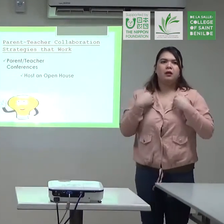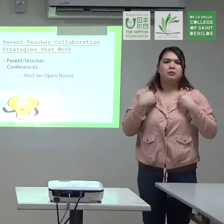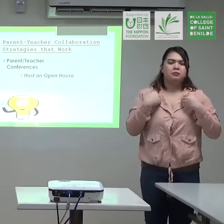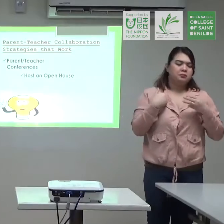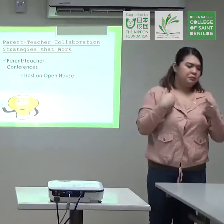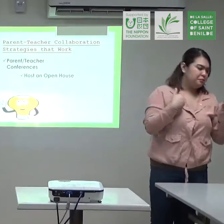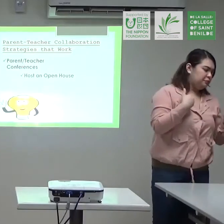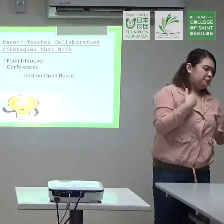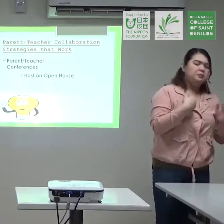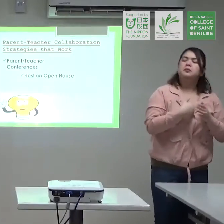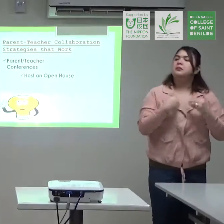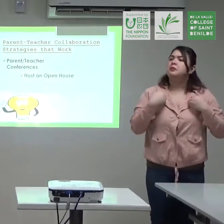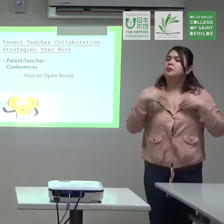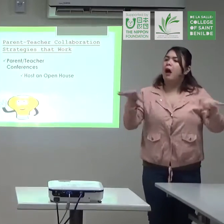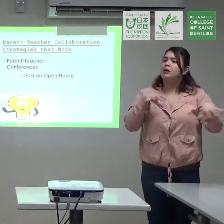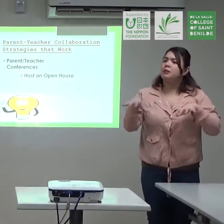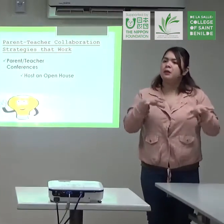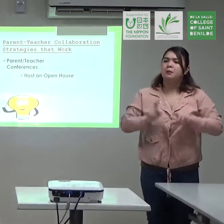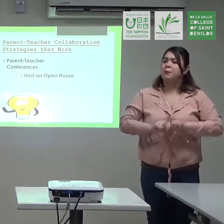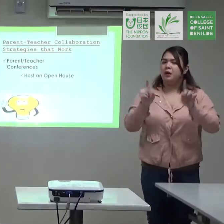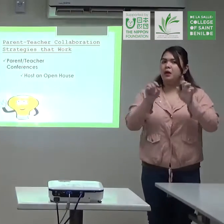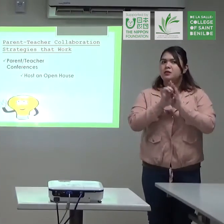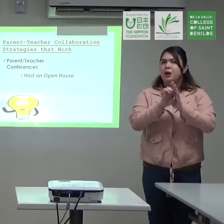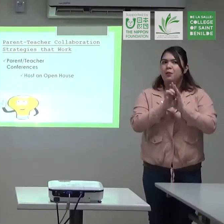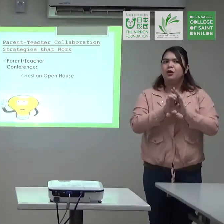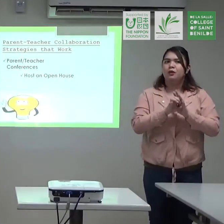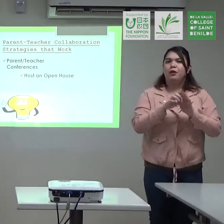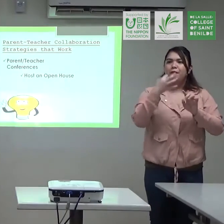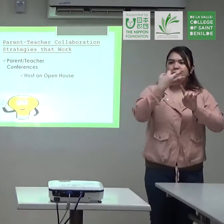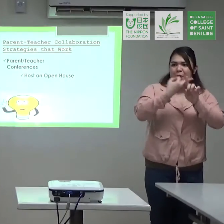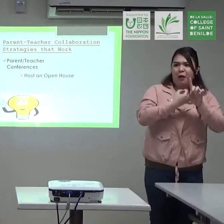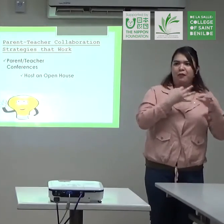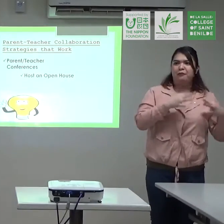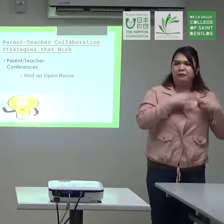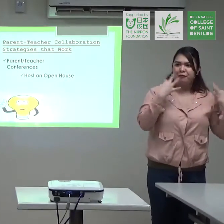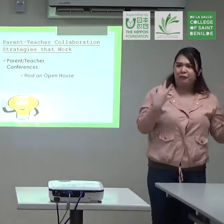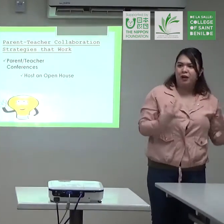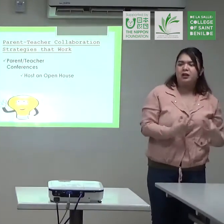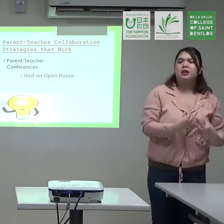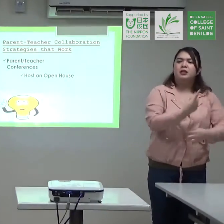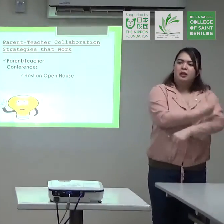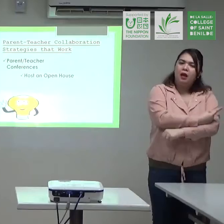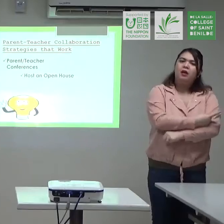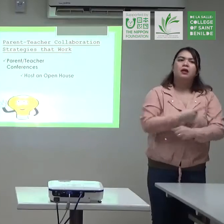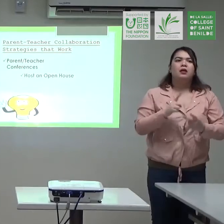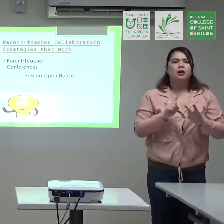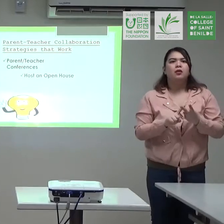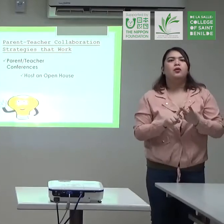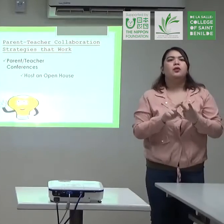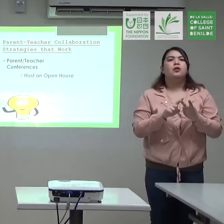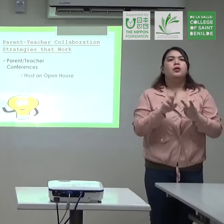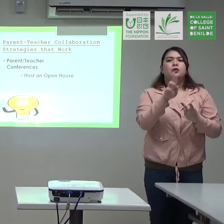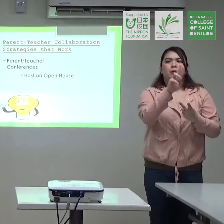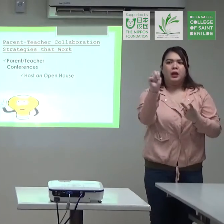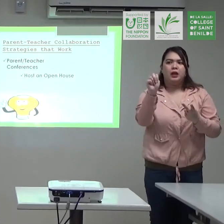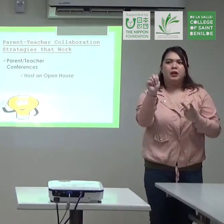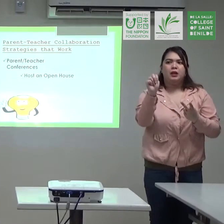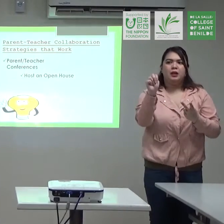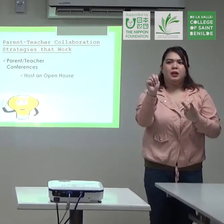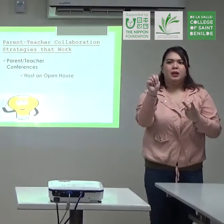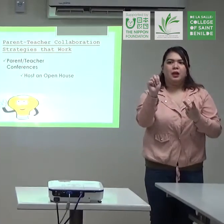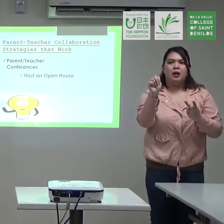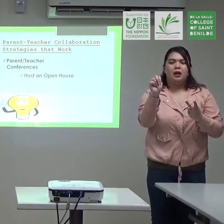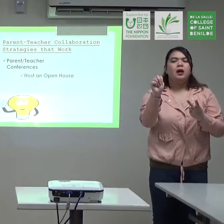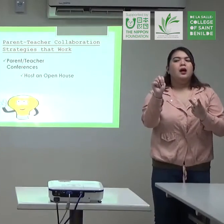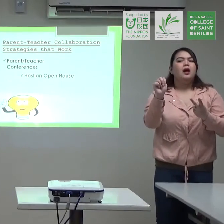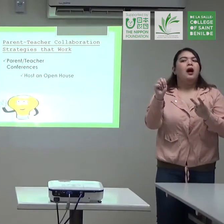thematic yung ganun activity, let's say, Valentine's Day, or United Nations. United Nations, they